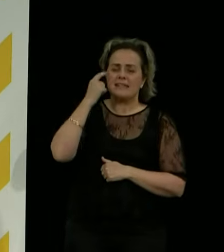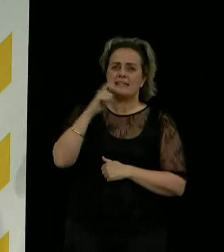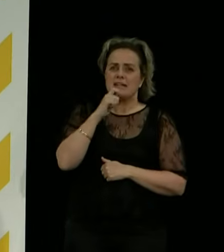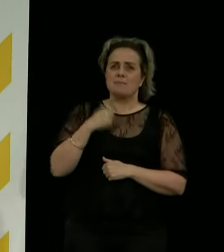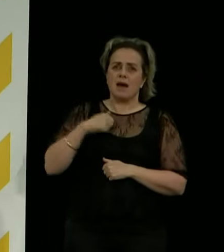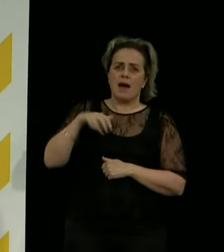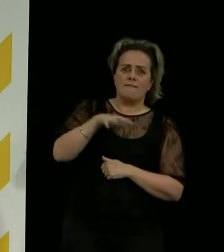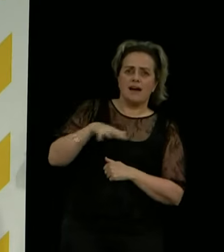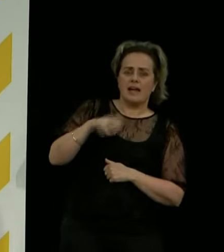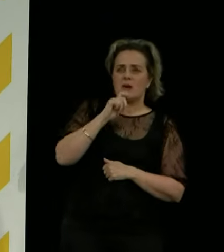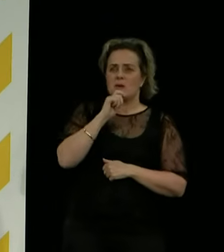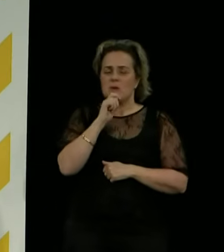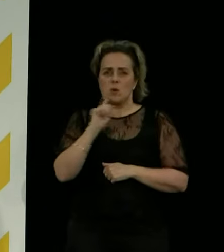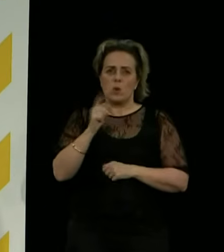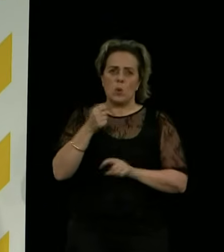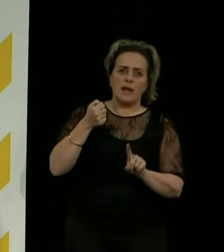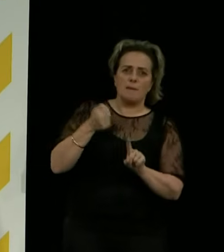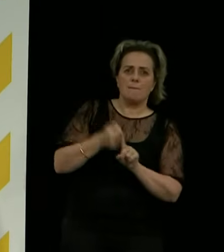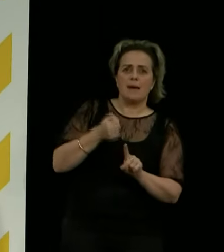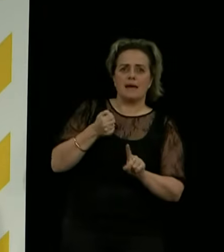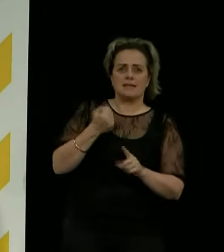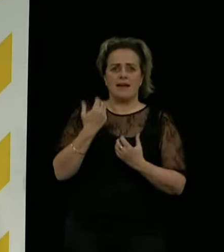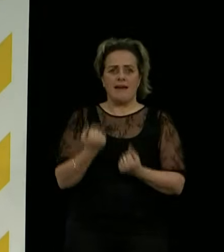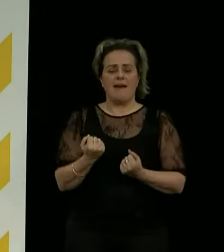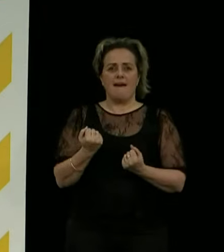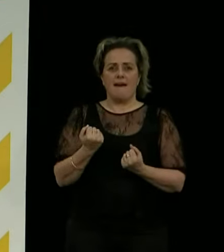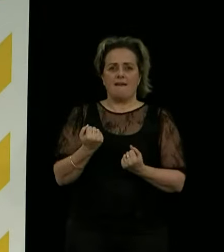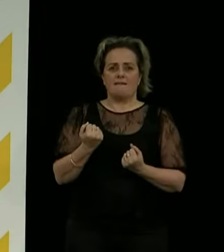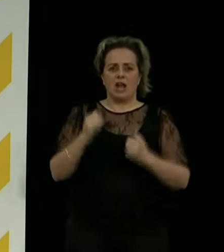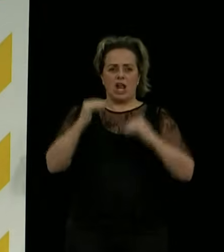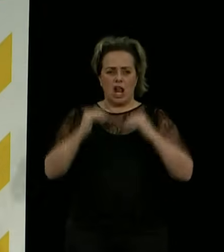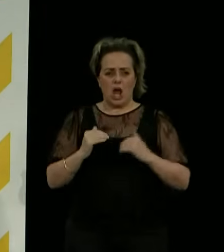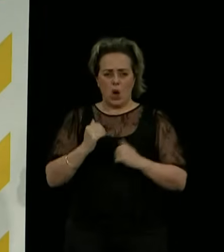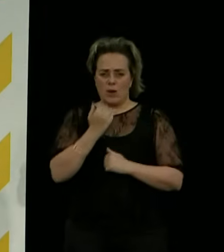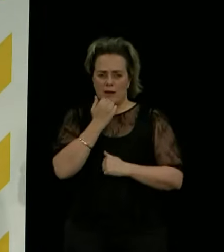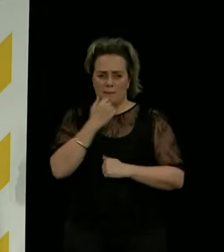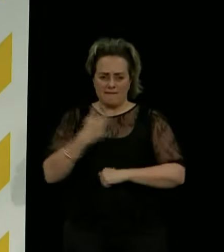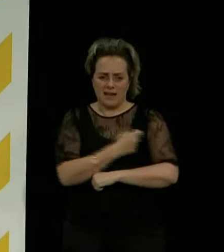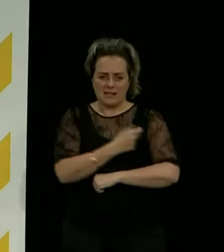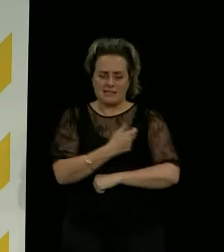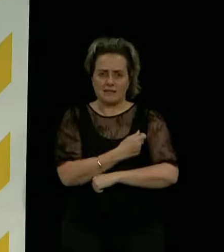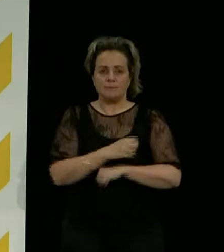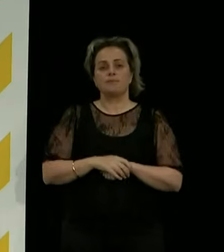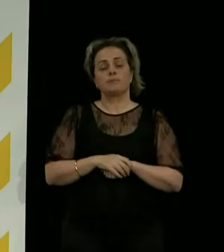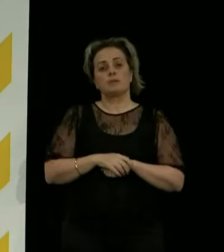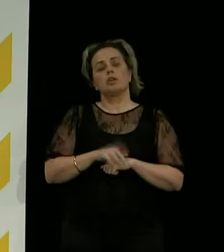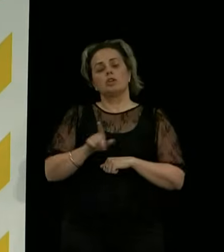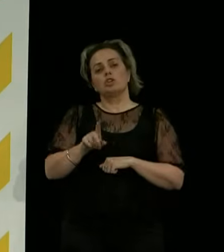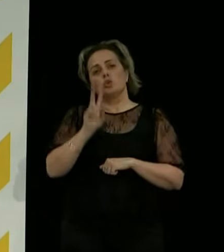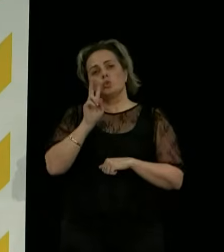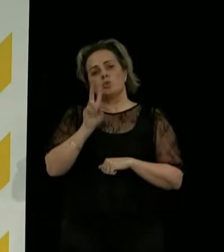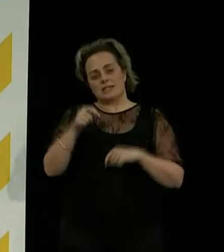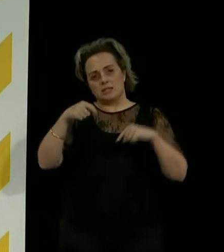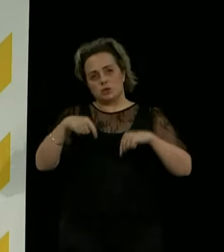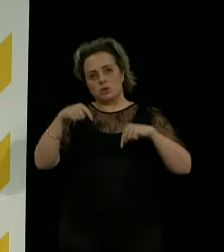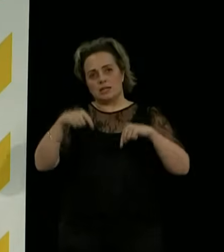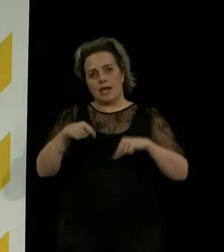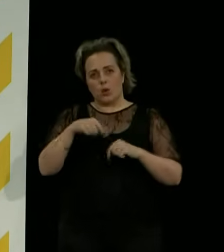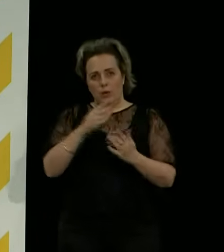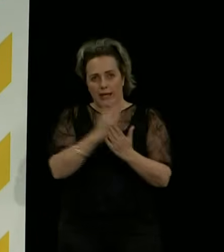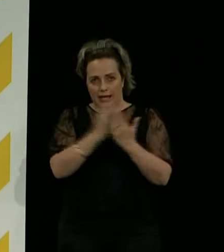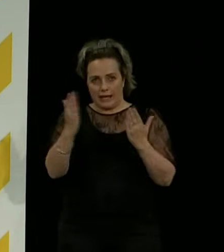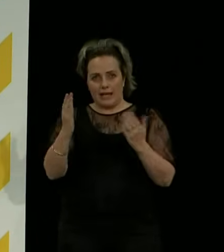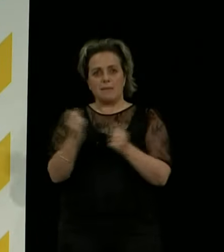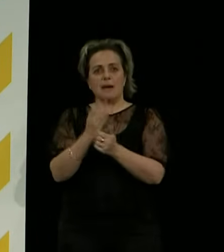whānau, wondering what impact that could have on them, given the low vaccination The rate. first thing I'd say is, as you'll see today, we are very clearly keeping